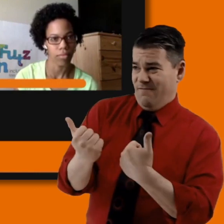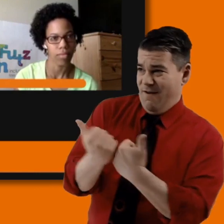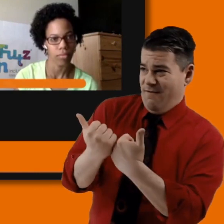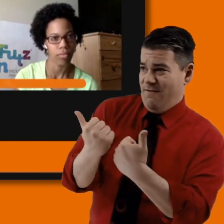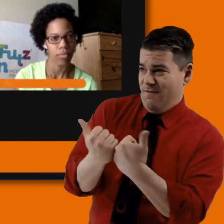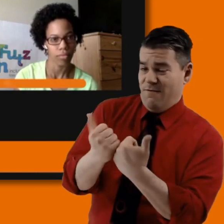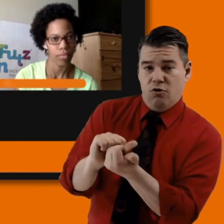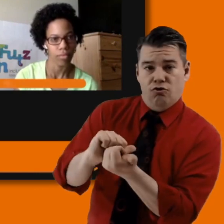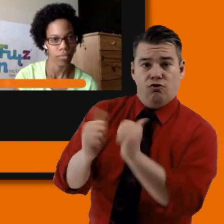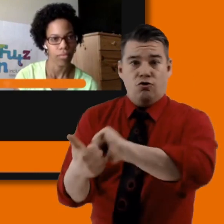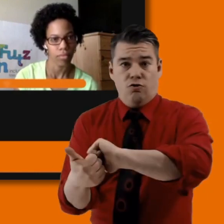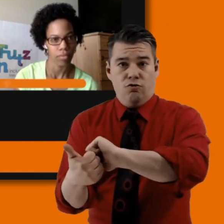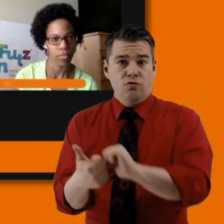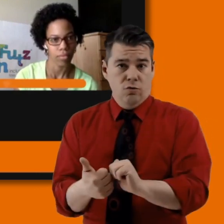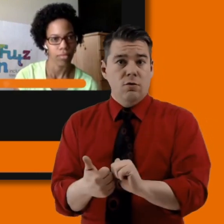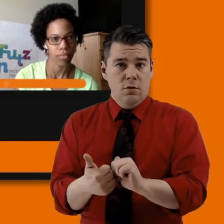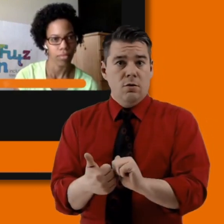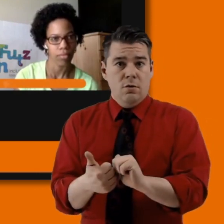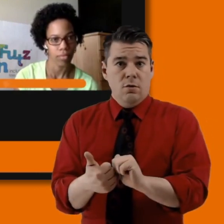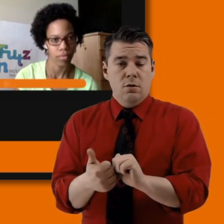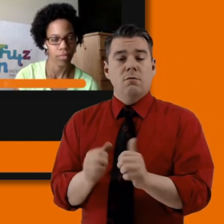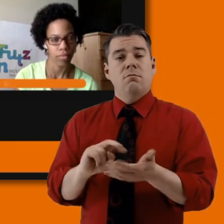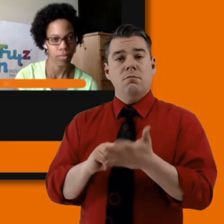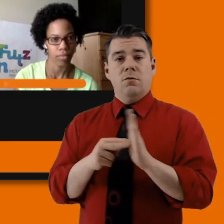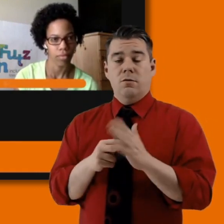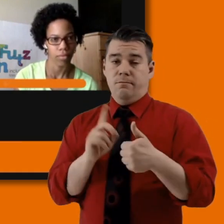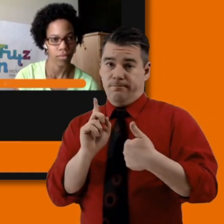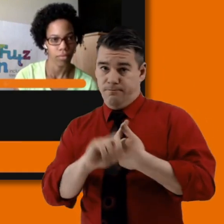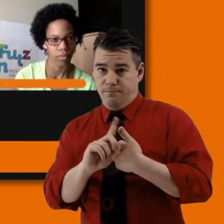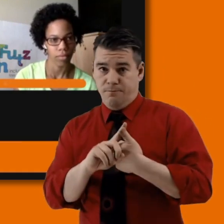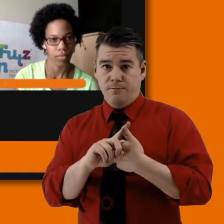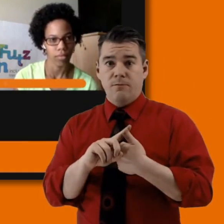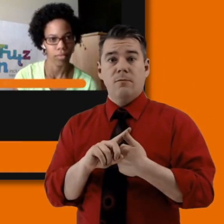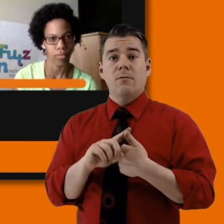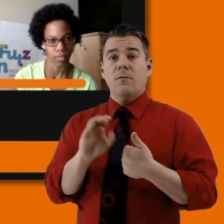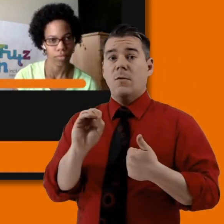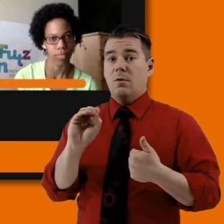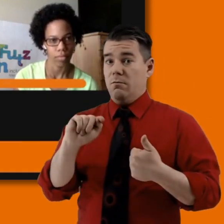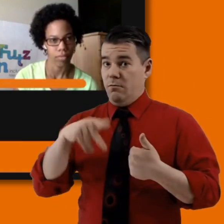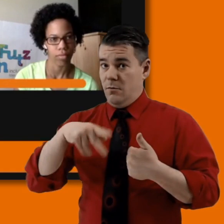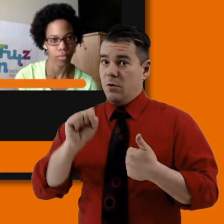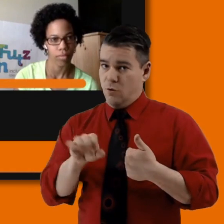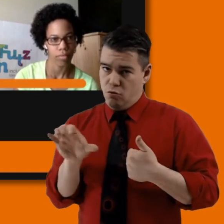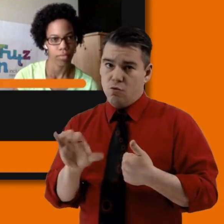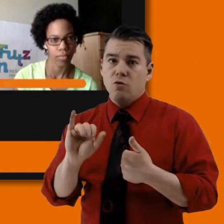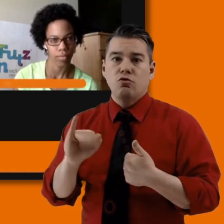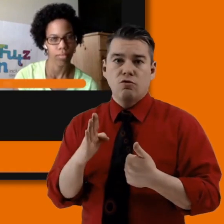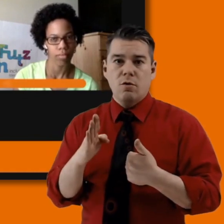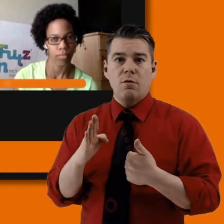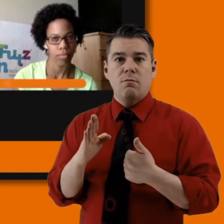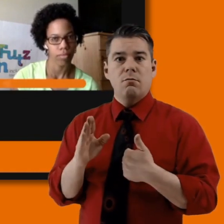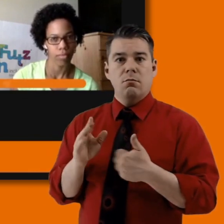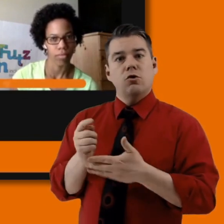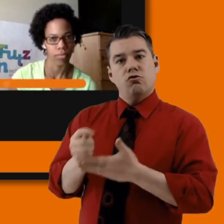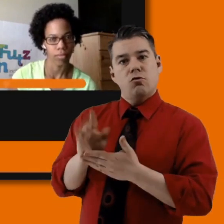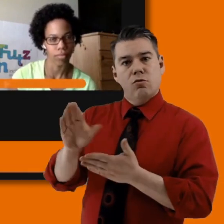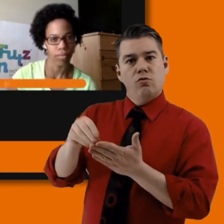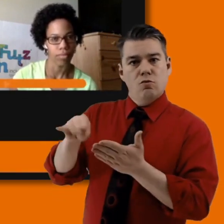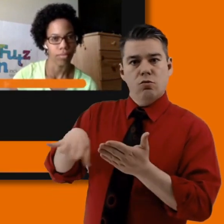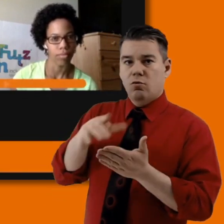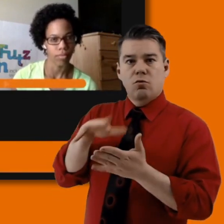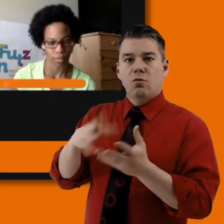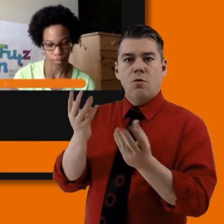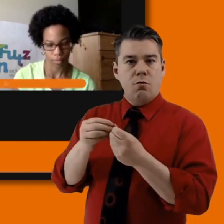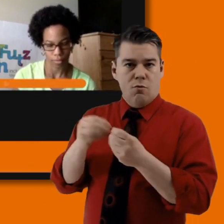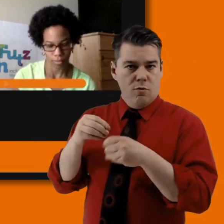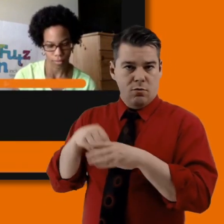and change that so that the practitioners could do their jobs and treat their students who are no longer in